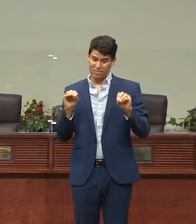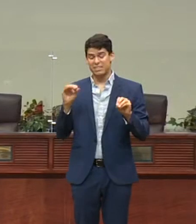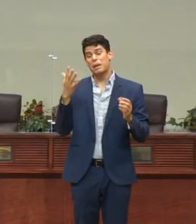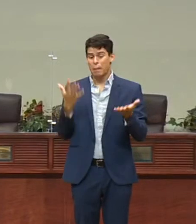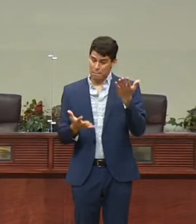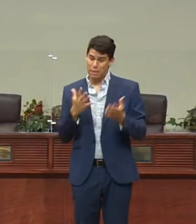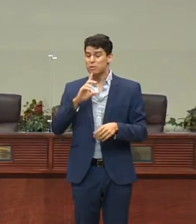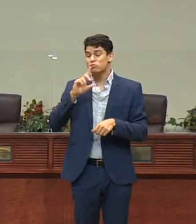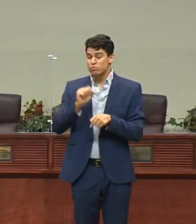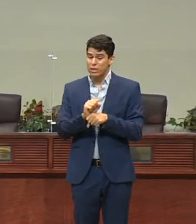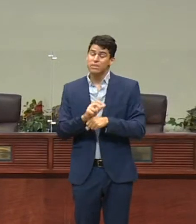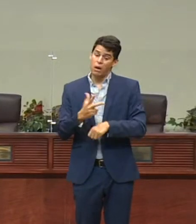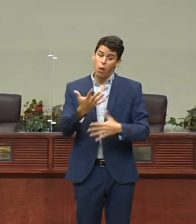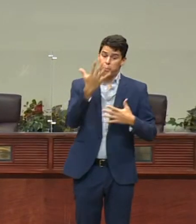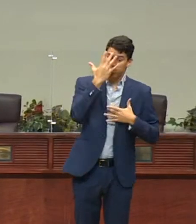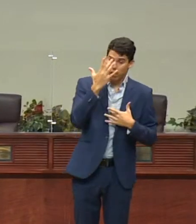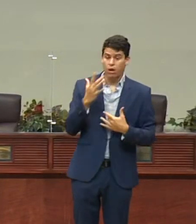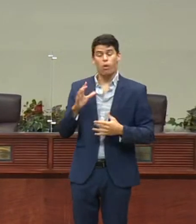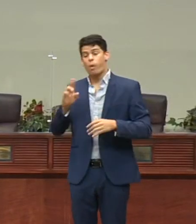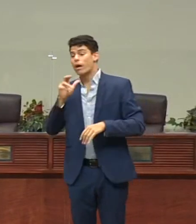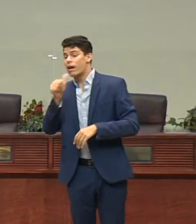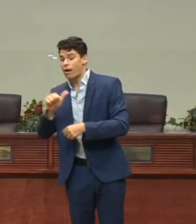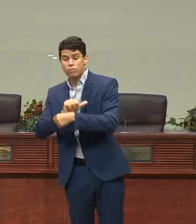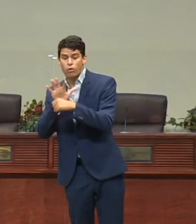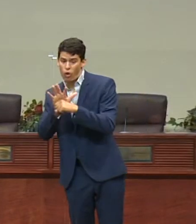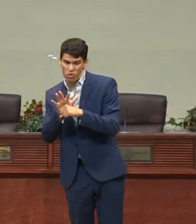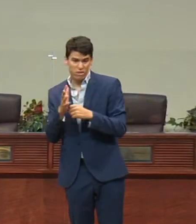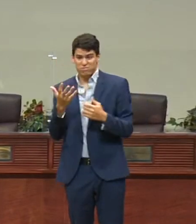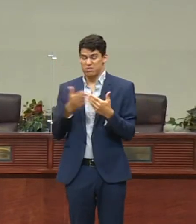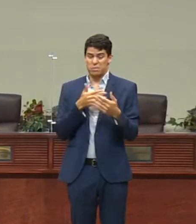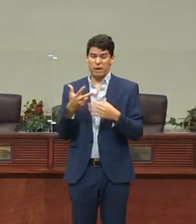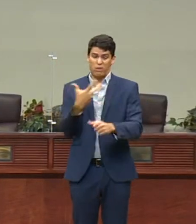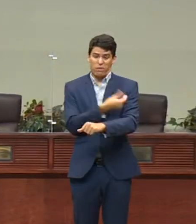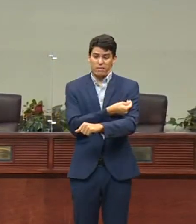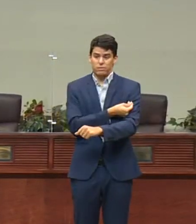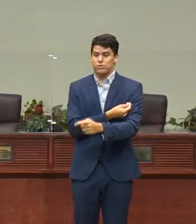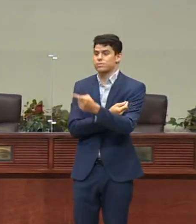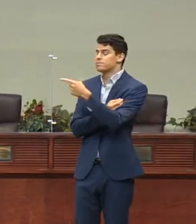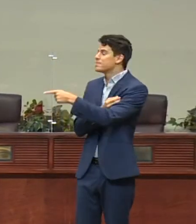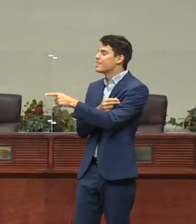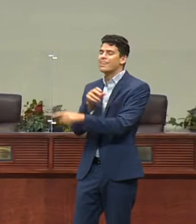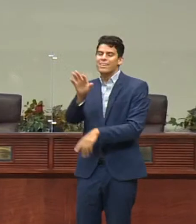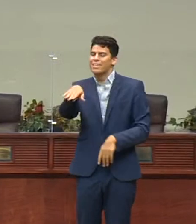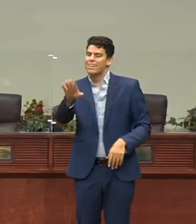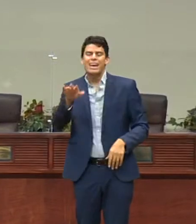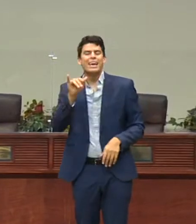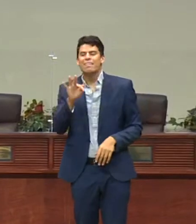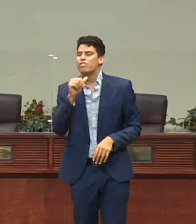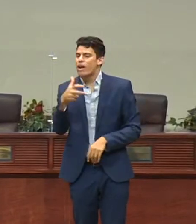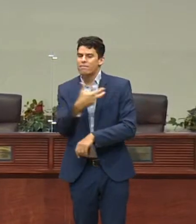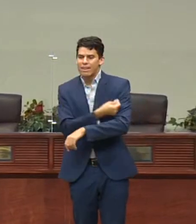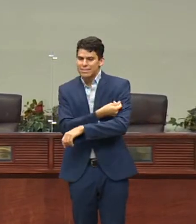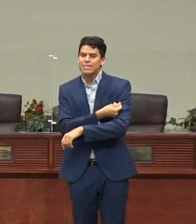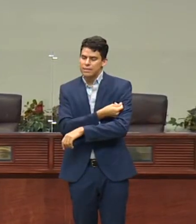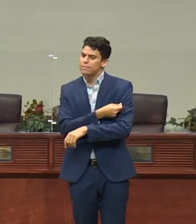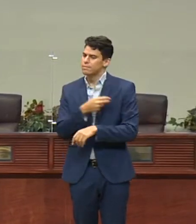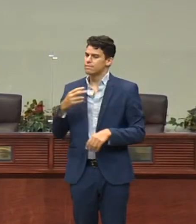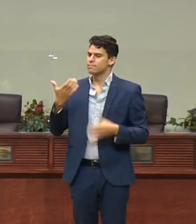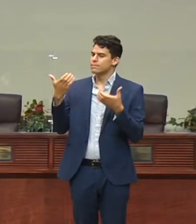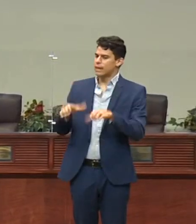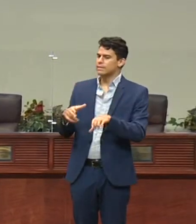2 chance at this point? Oh, if you are unvaccinated, the chances are higher. As the virus